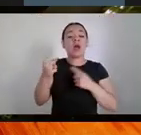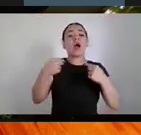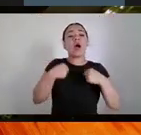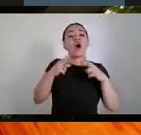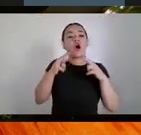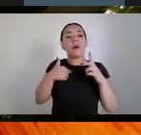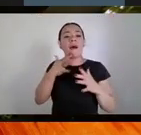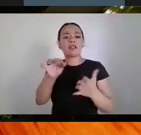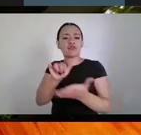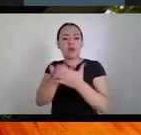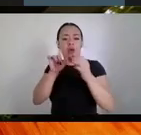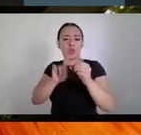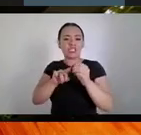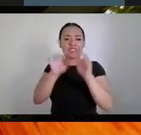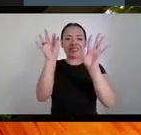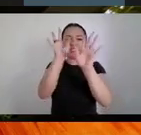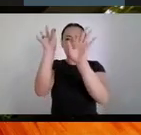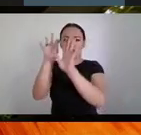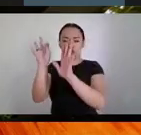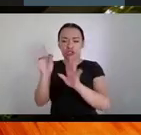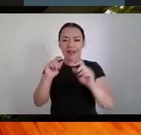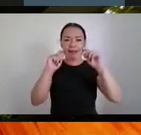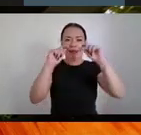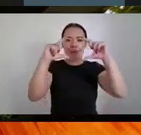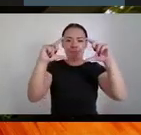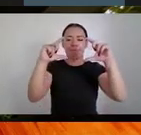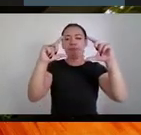questions," stitched in all caps, black lettering.